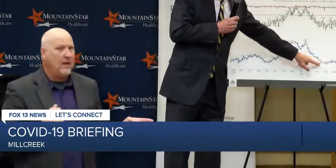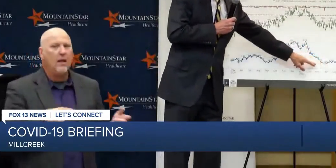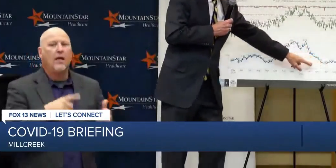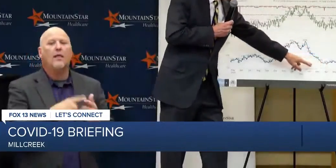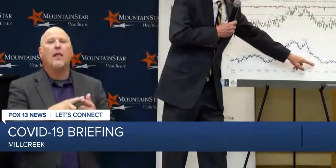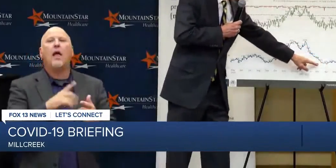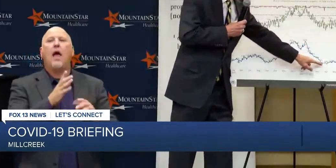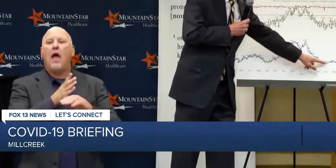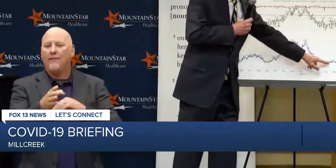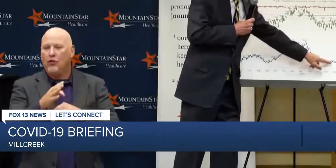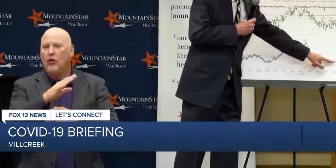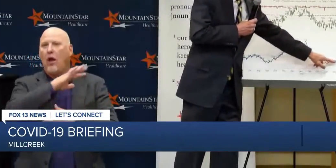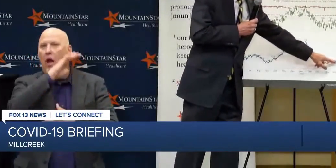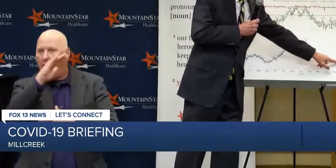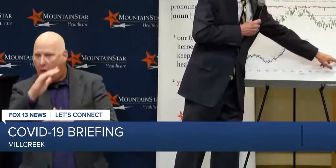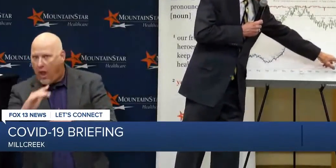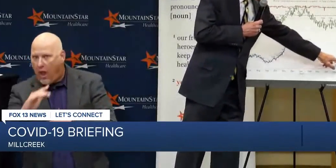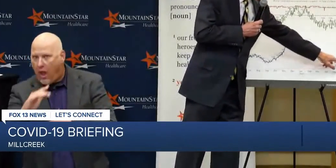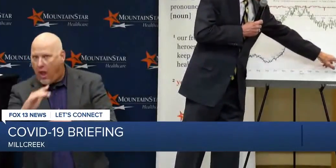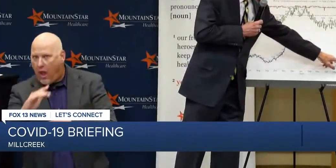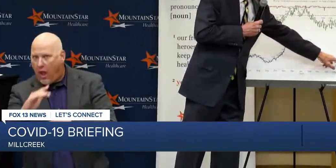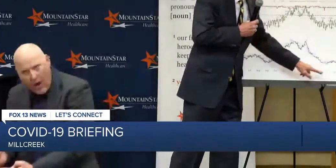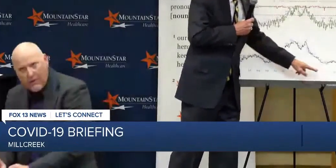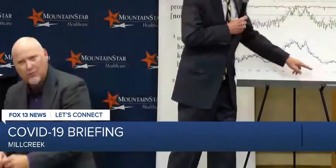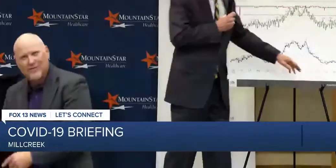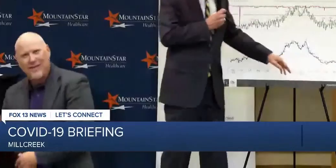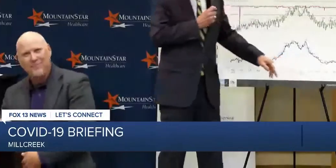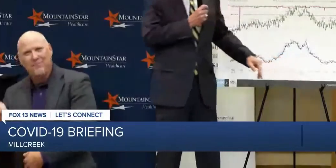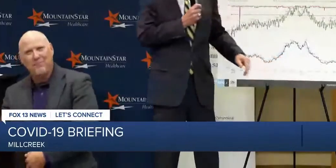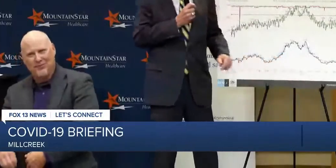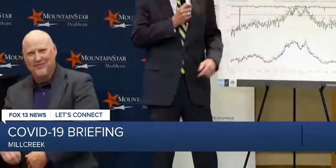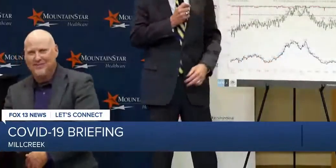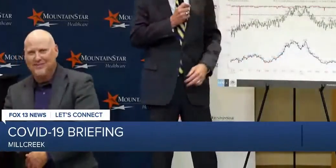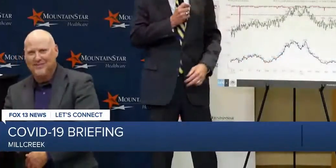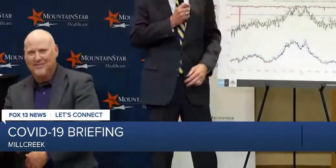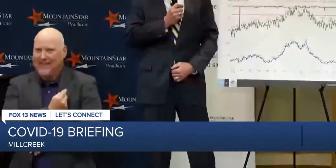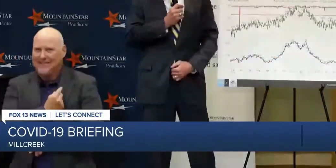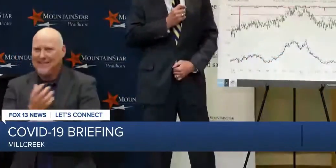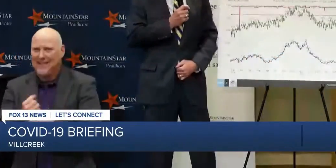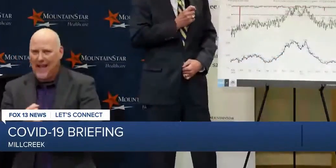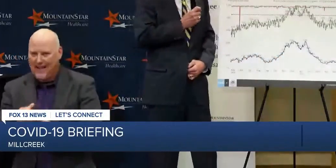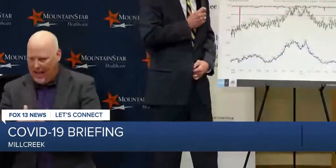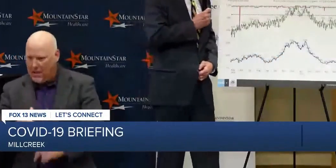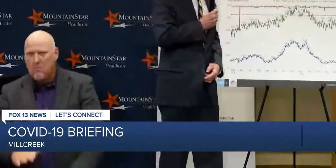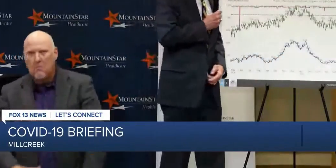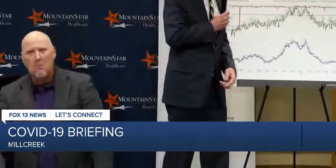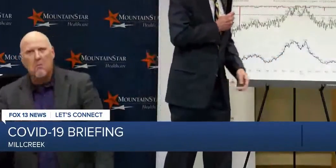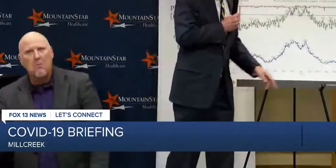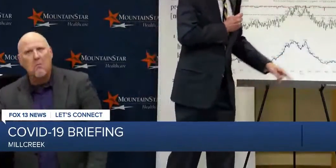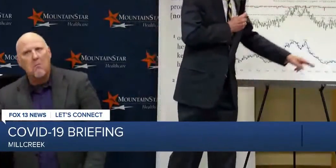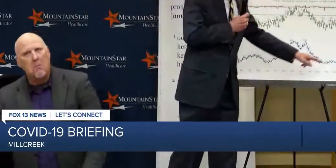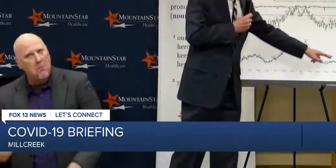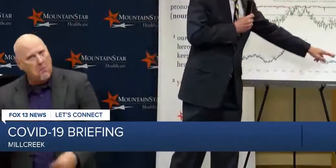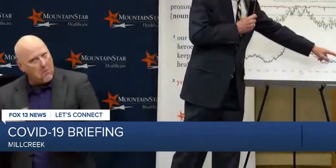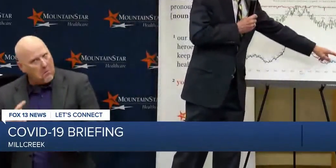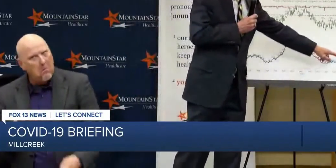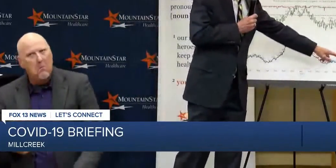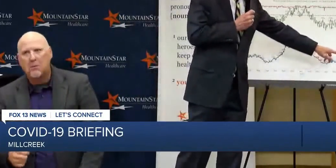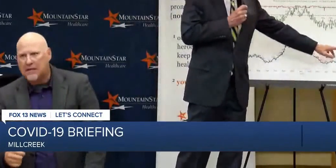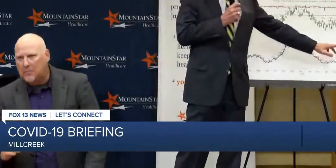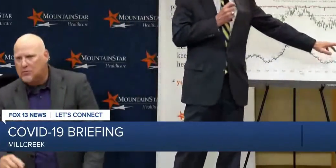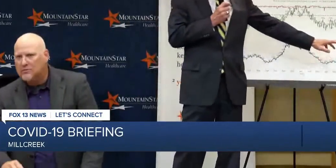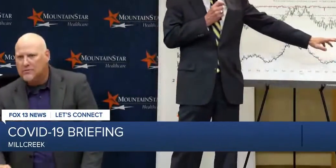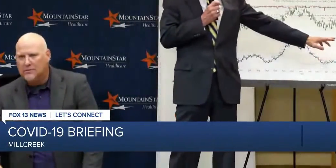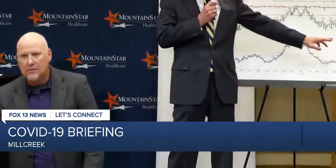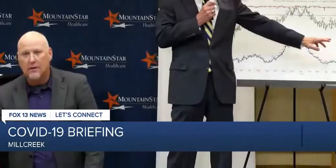dramatically, and here we just worked our way along through April, May, June, and some of